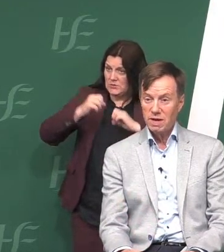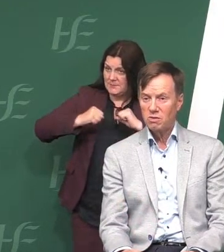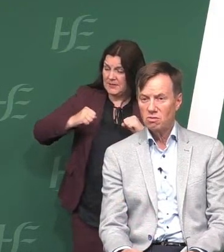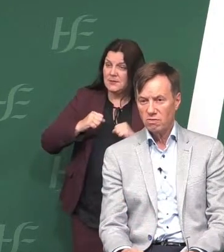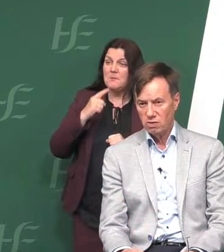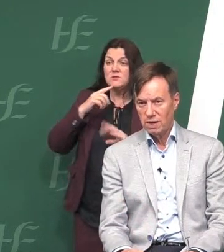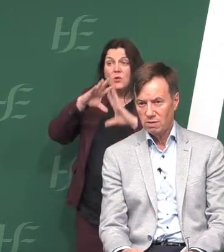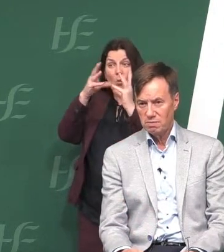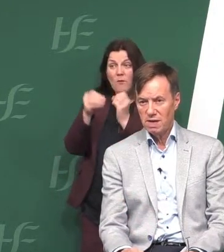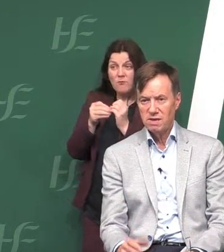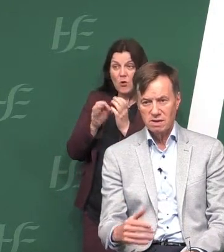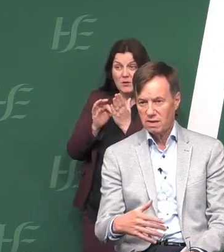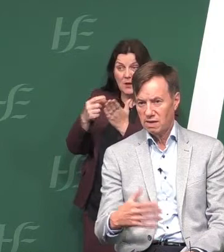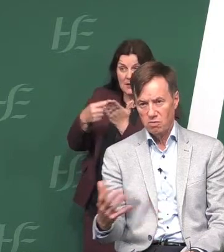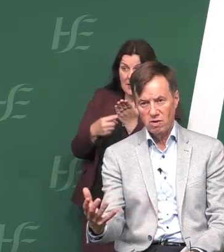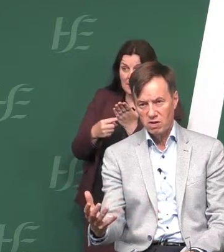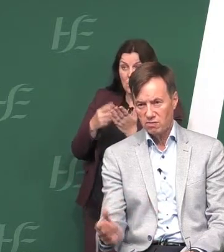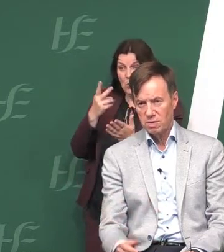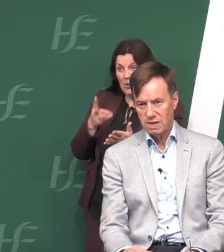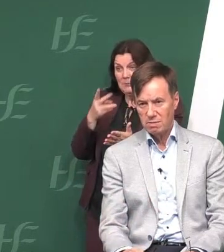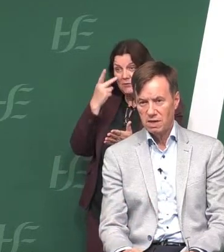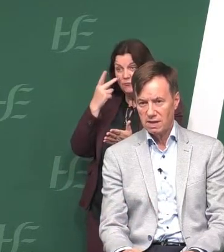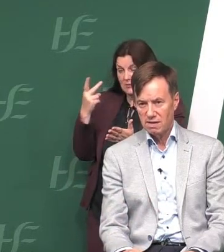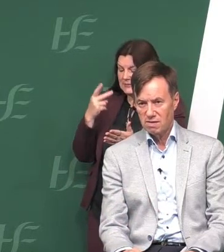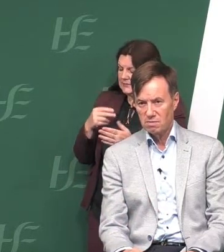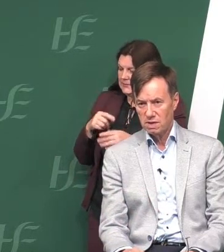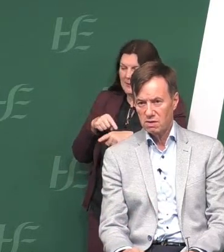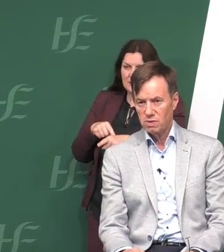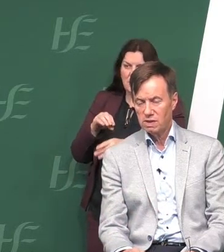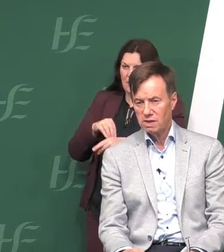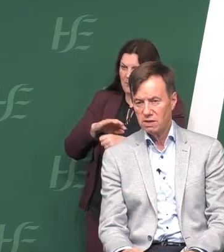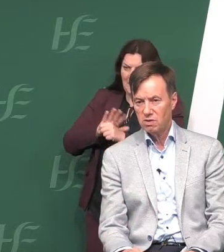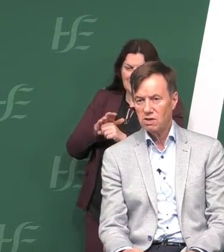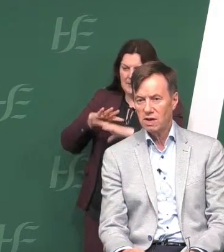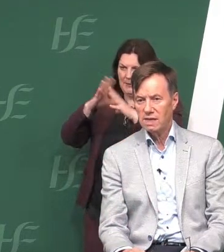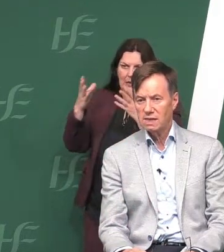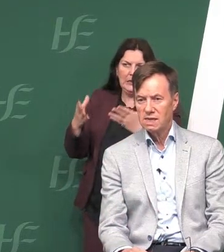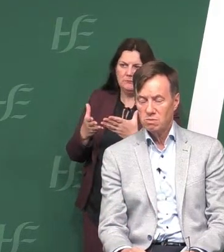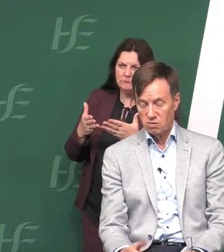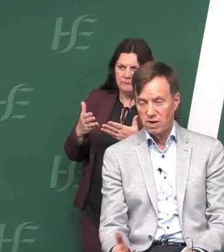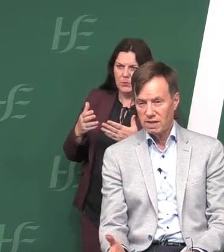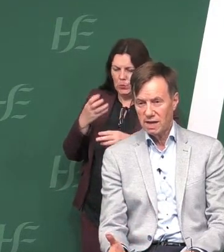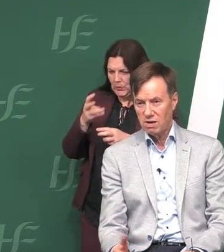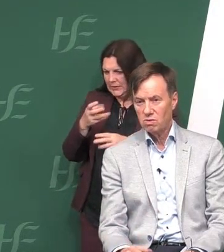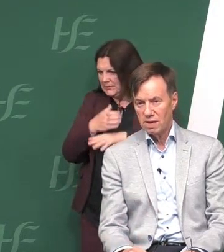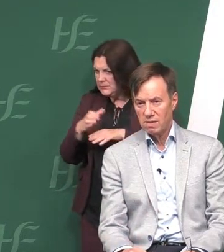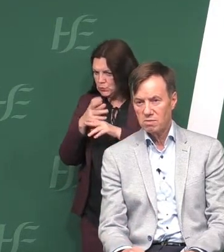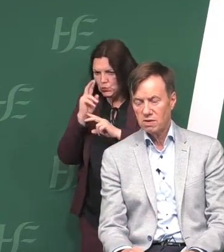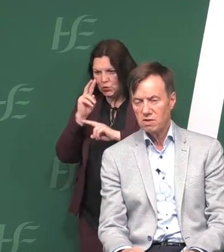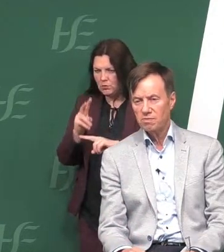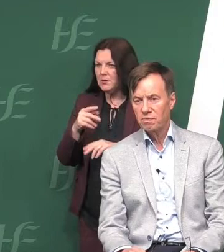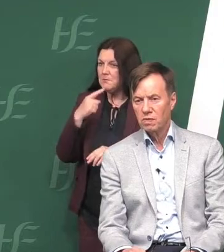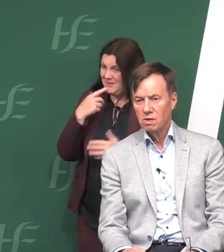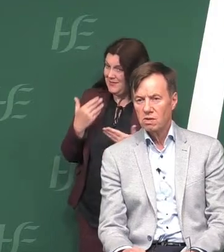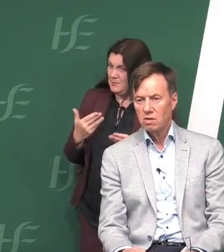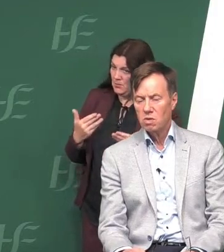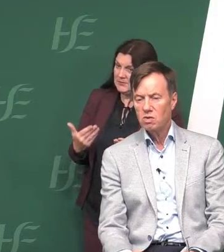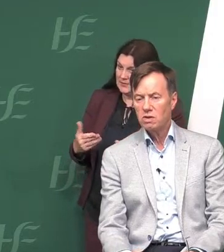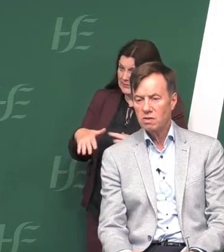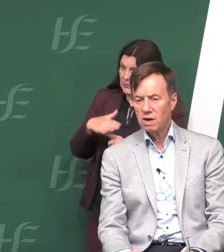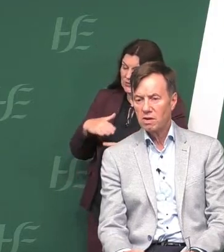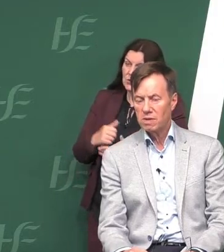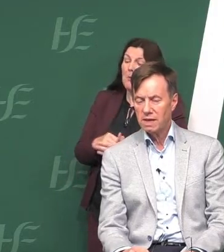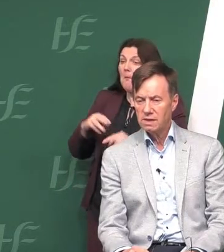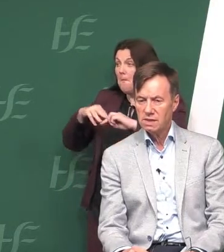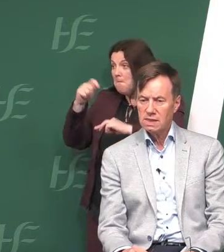course, will remain under review anyway based on the progression of the pandemic, and that's something that we'll continue to look at. But right now, that's the position. So